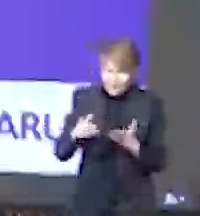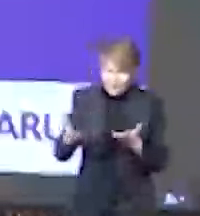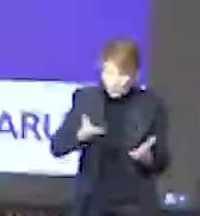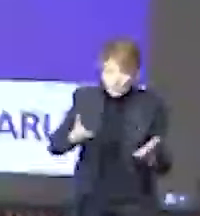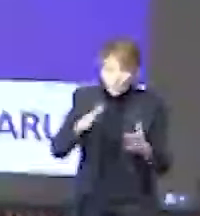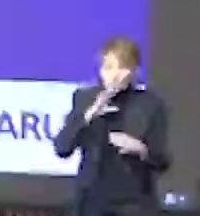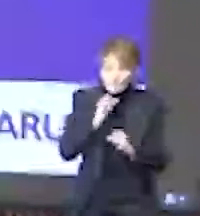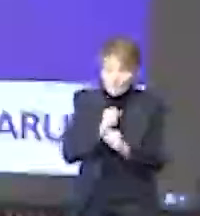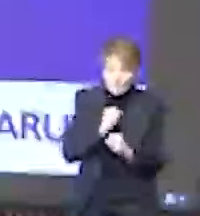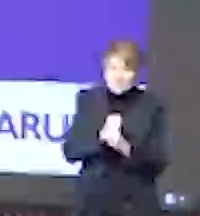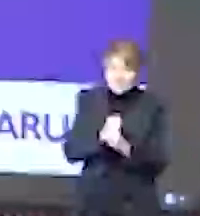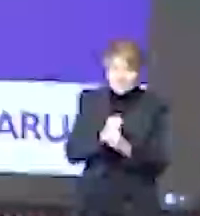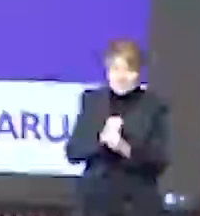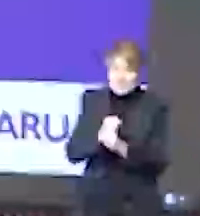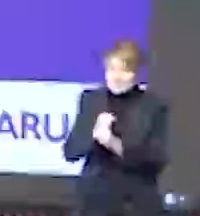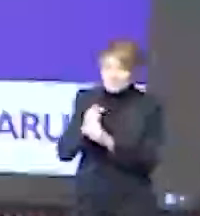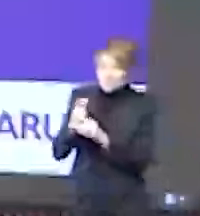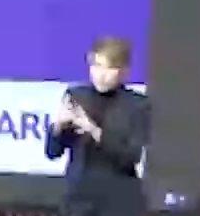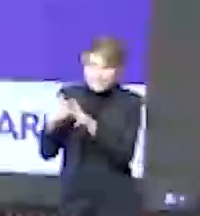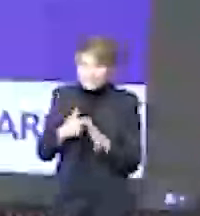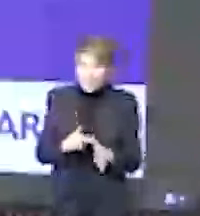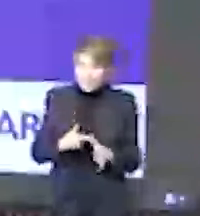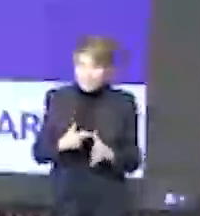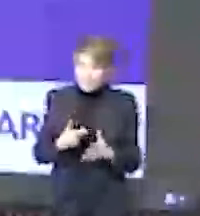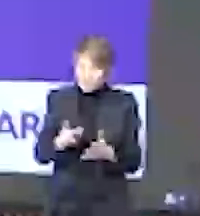government response to